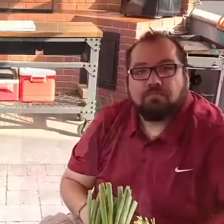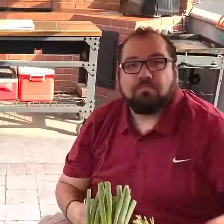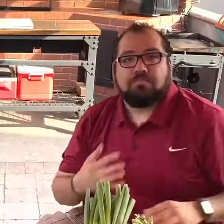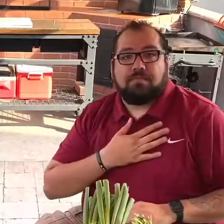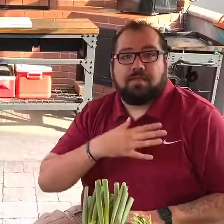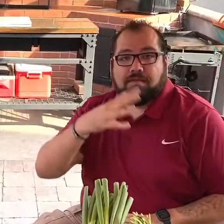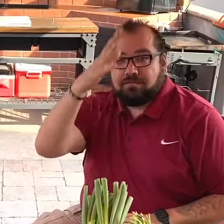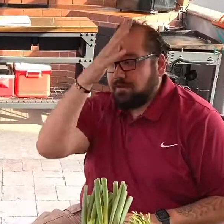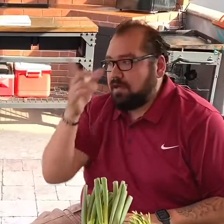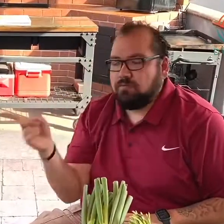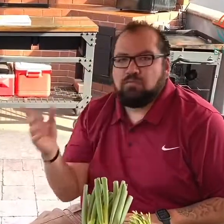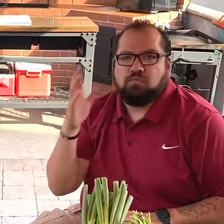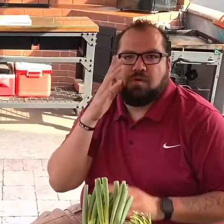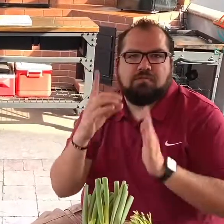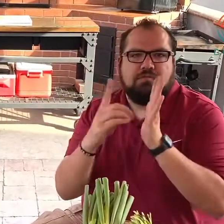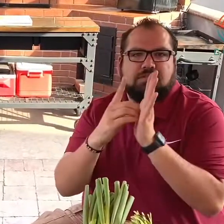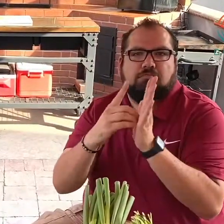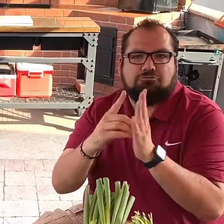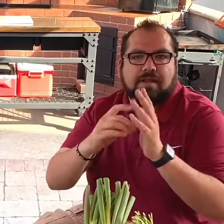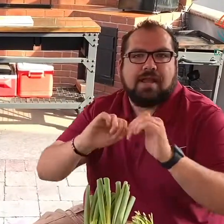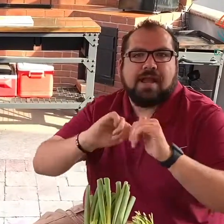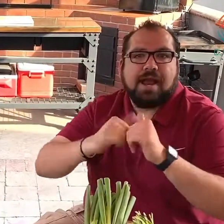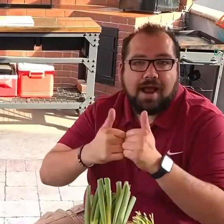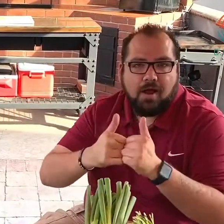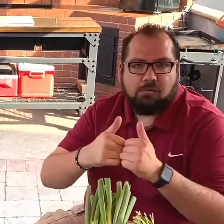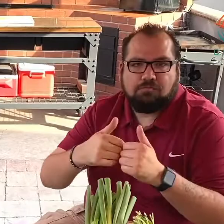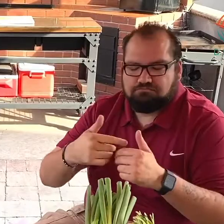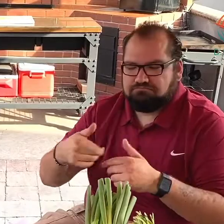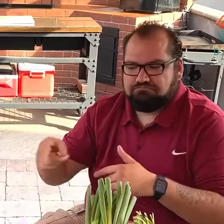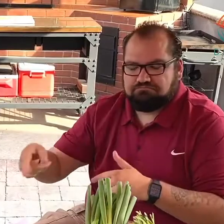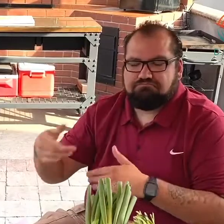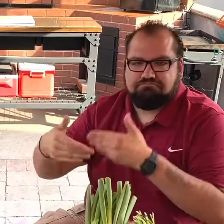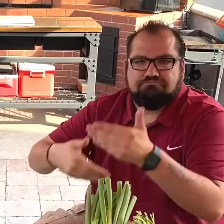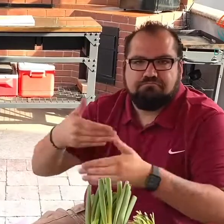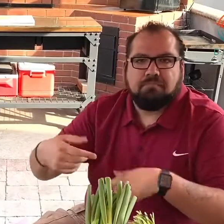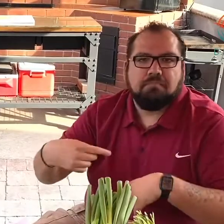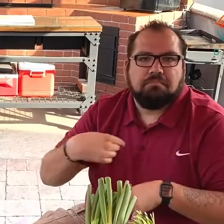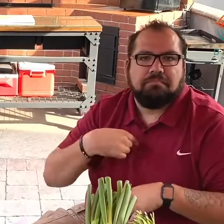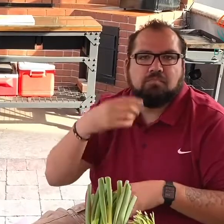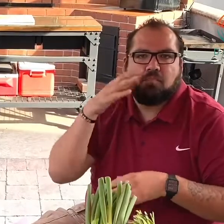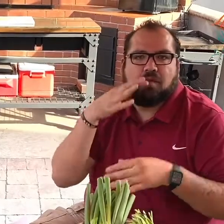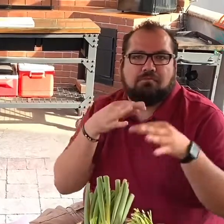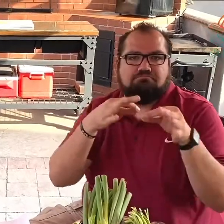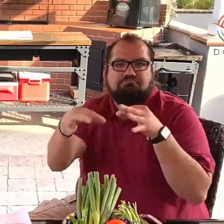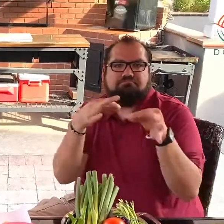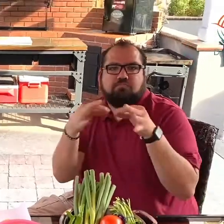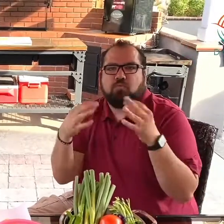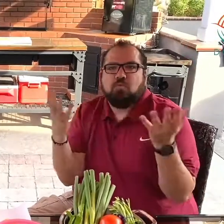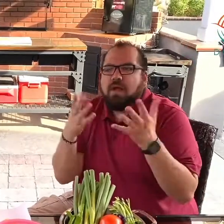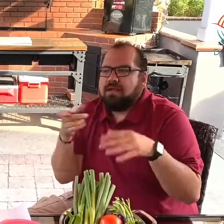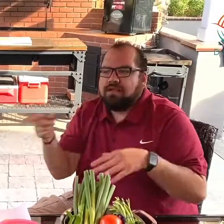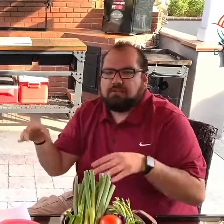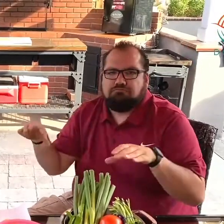My father will demonstrate how this process goes, and I will explain to you what he's doing step by